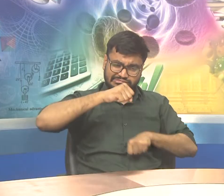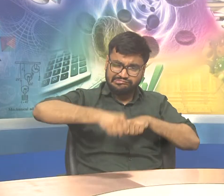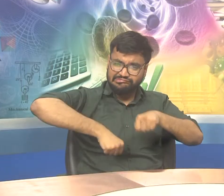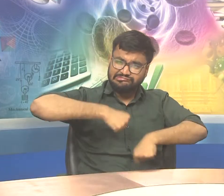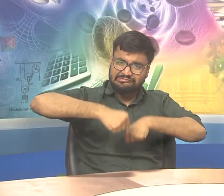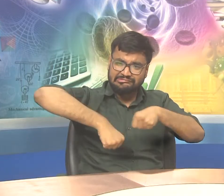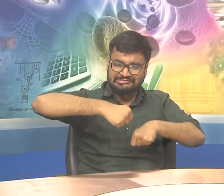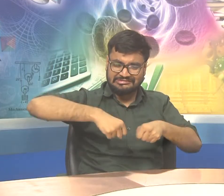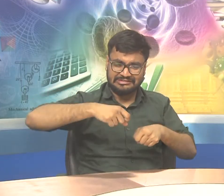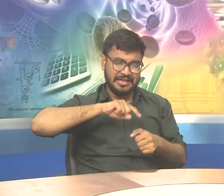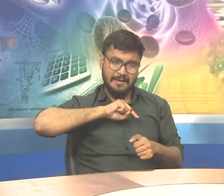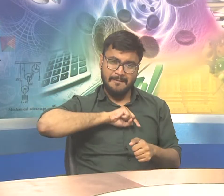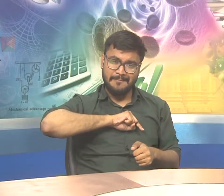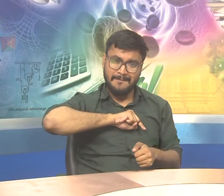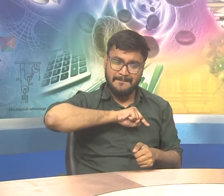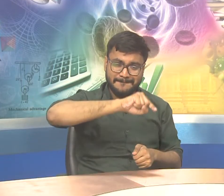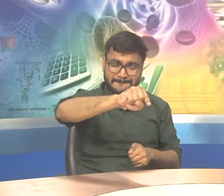heat energy.